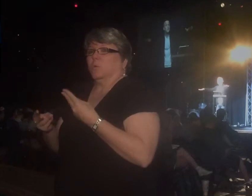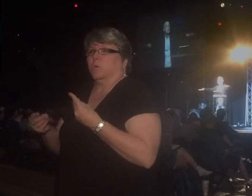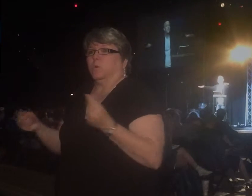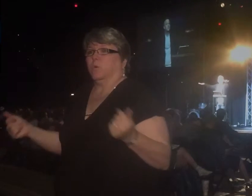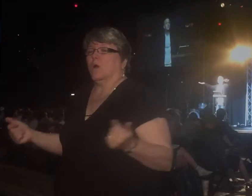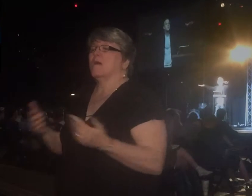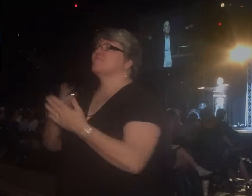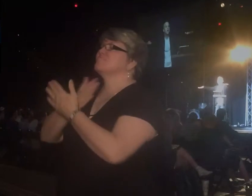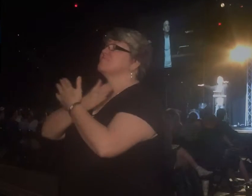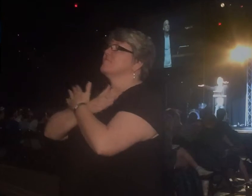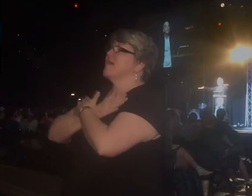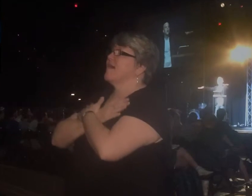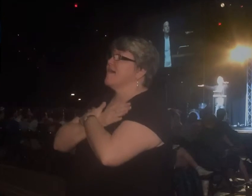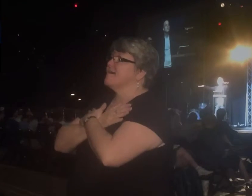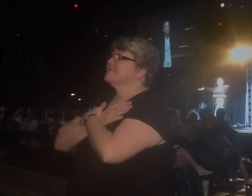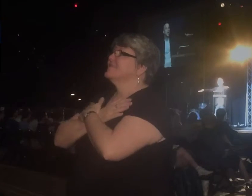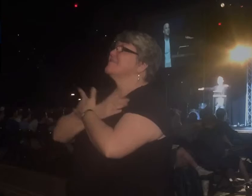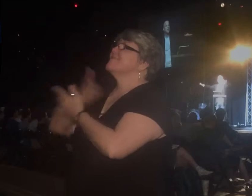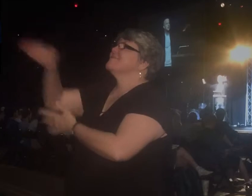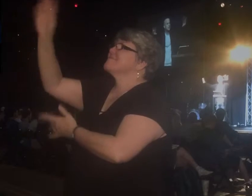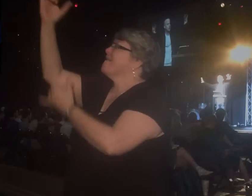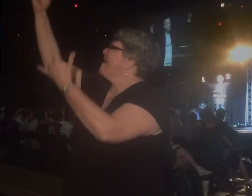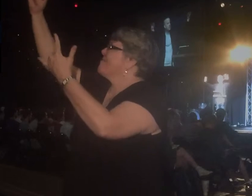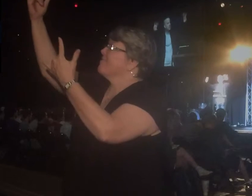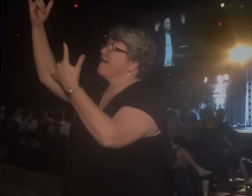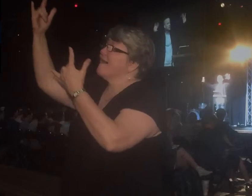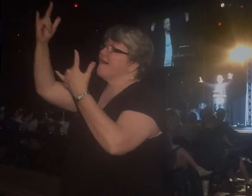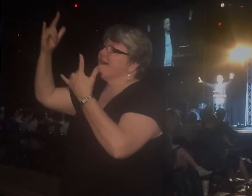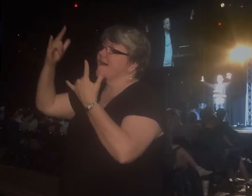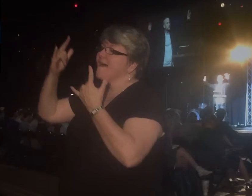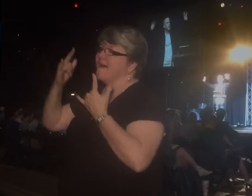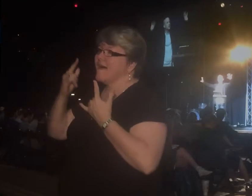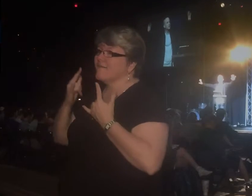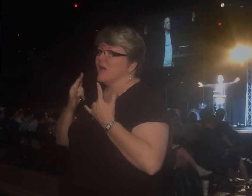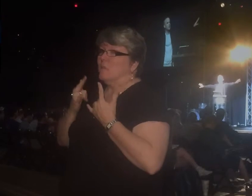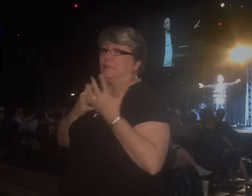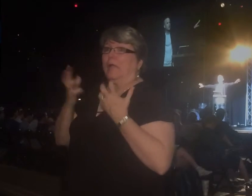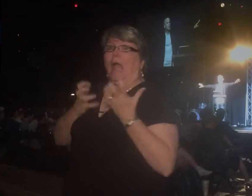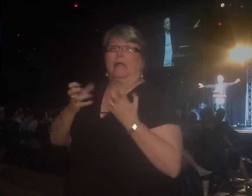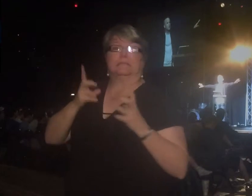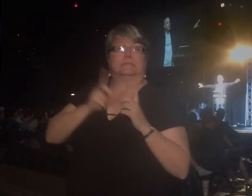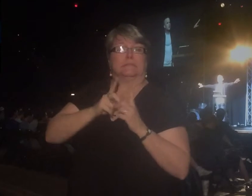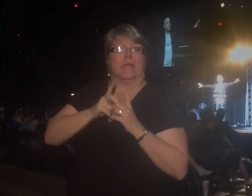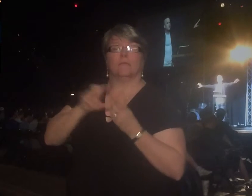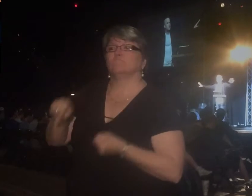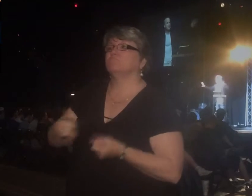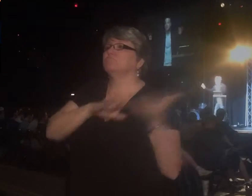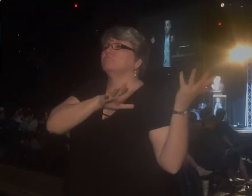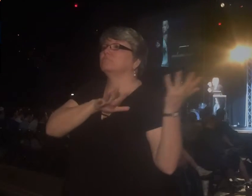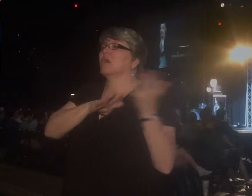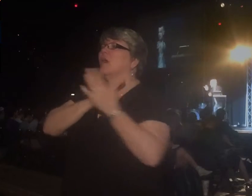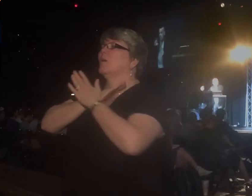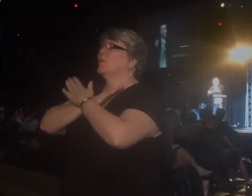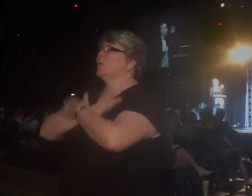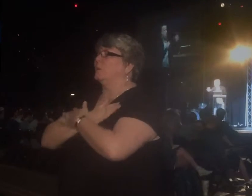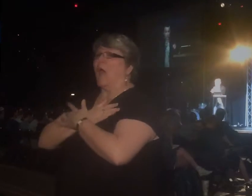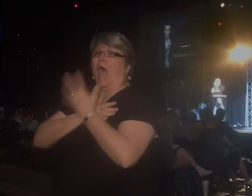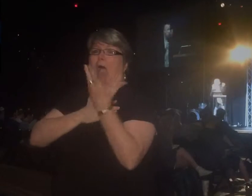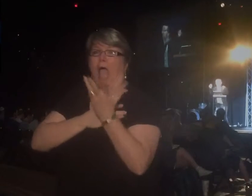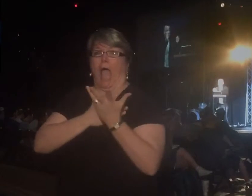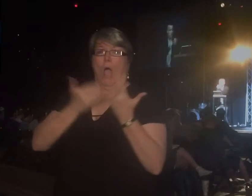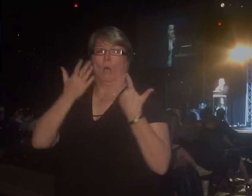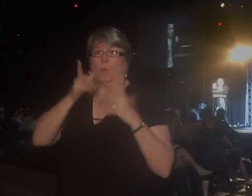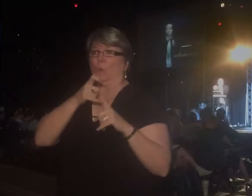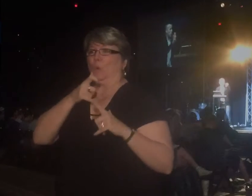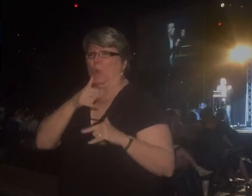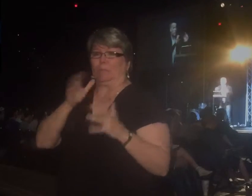you rest in the sovereign love of God, it takes desperation out of dating. That suddenly I'm not clutching it. I may not